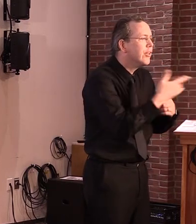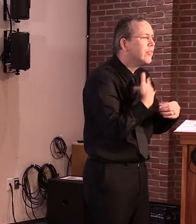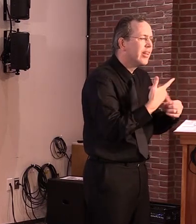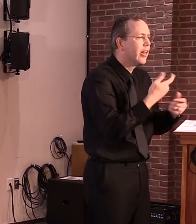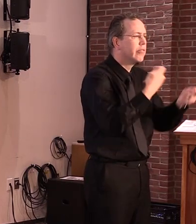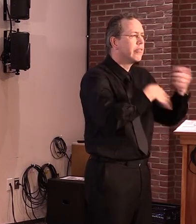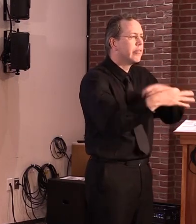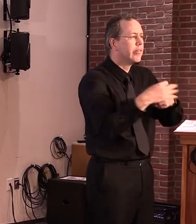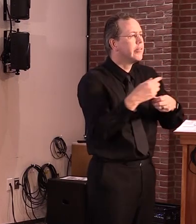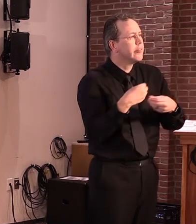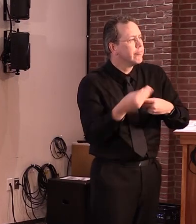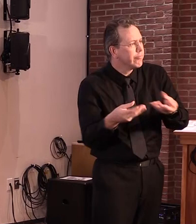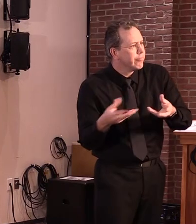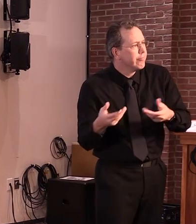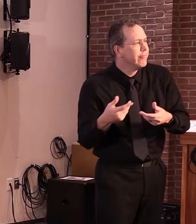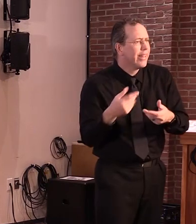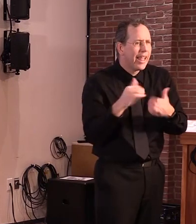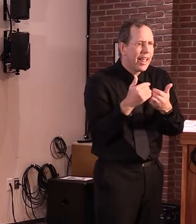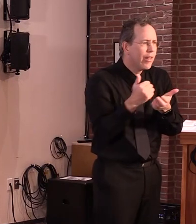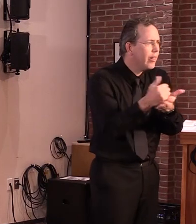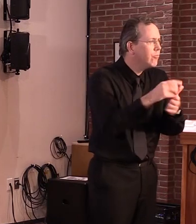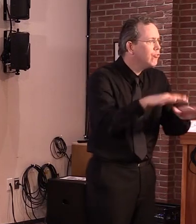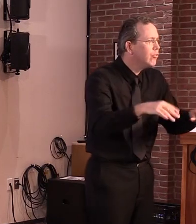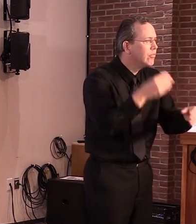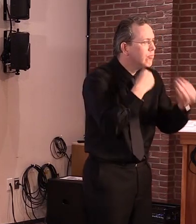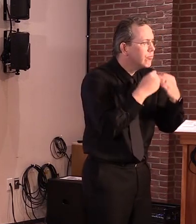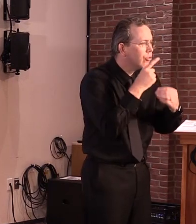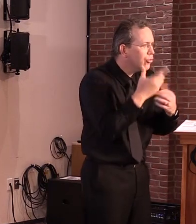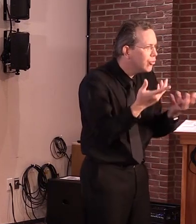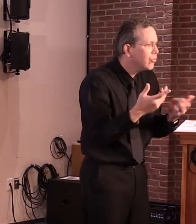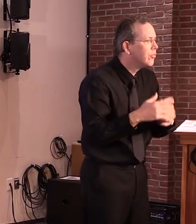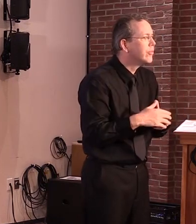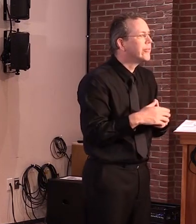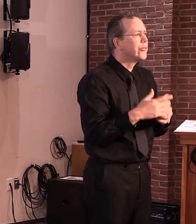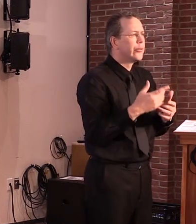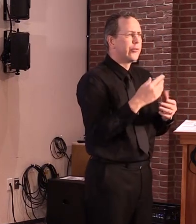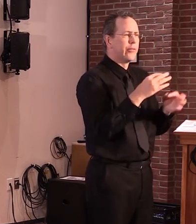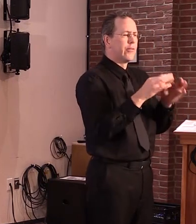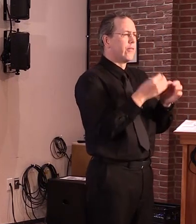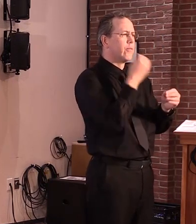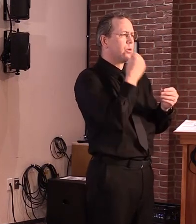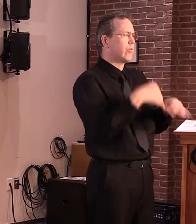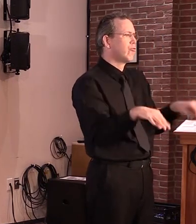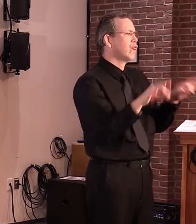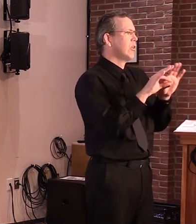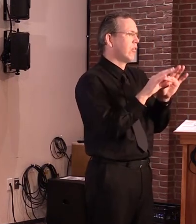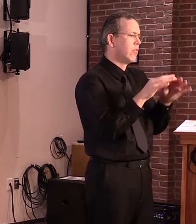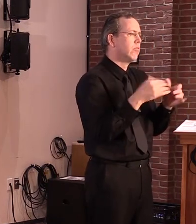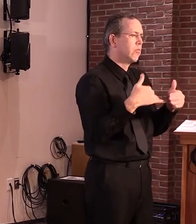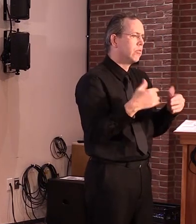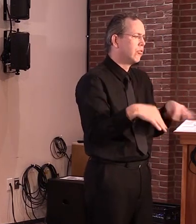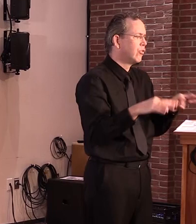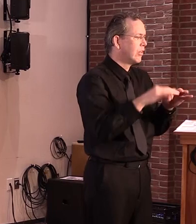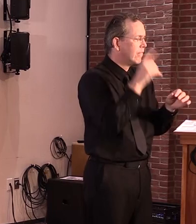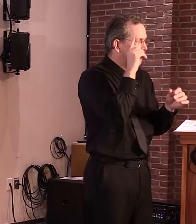So food security has always been at the forefront of our whole sort of response system. And